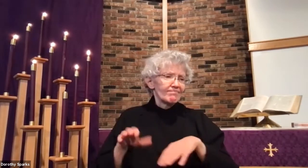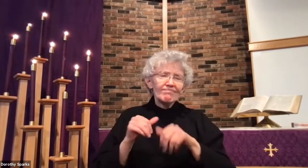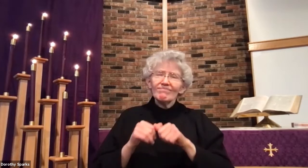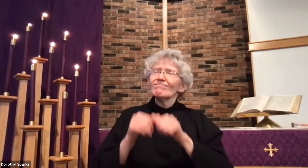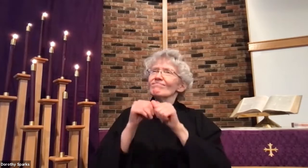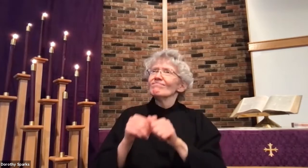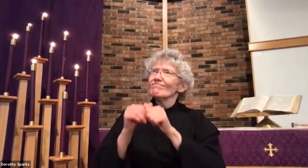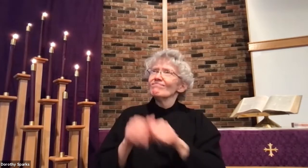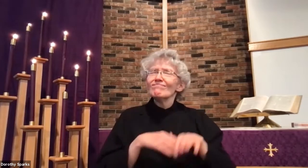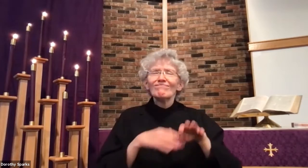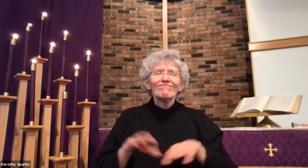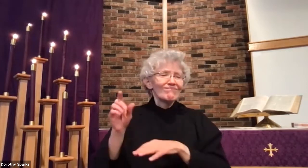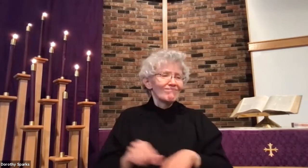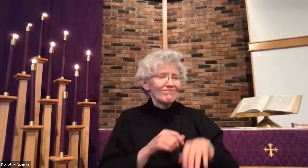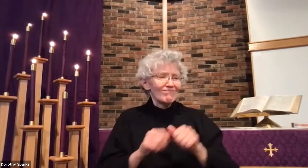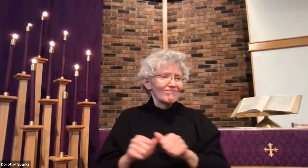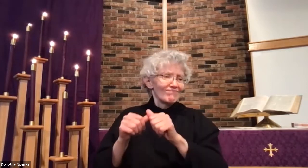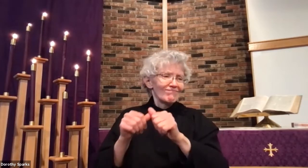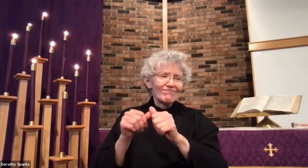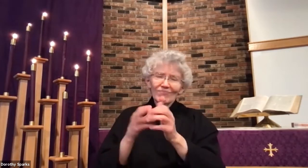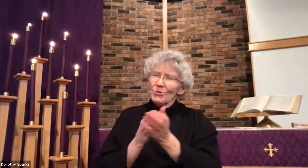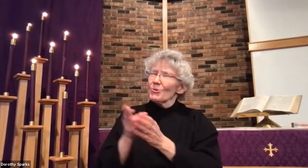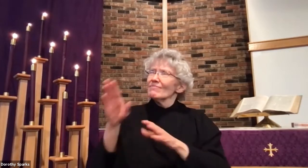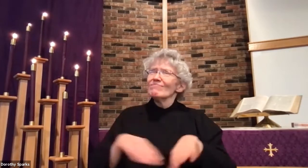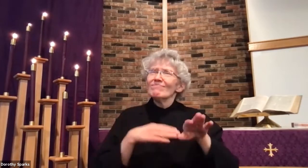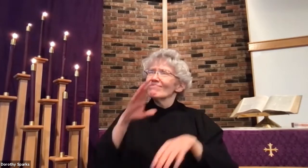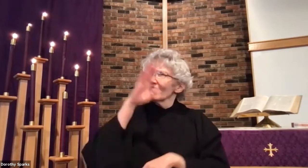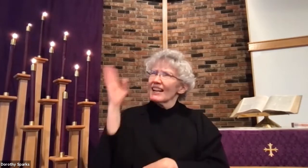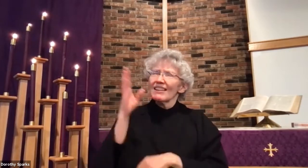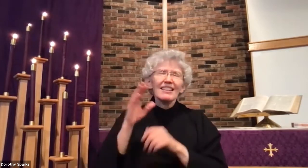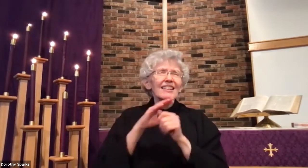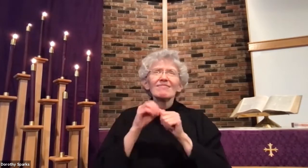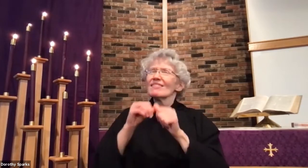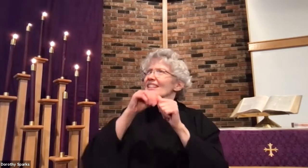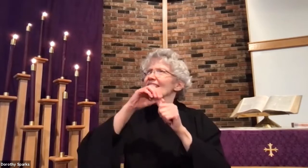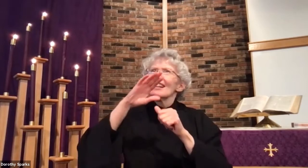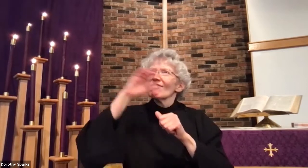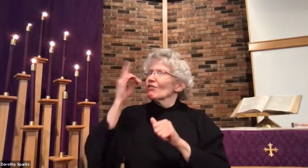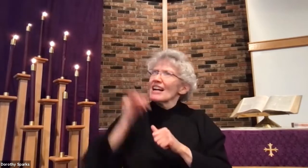Whoever does these things will never stumble.